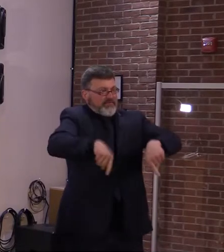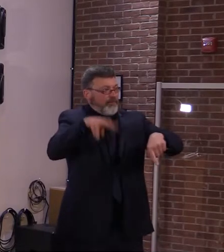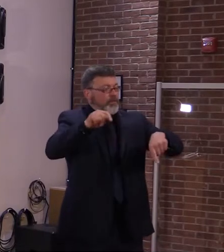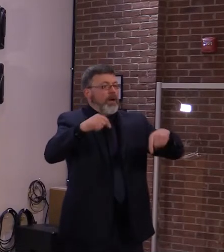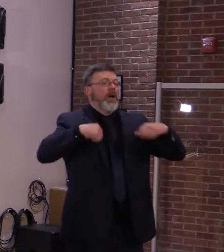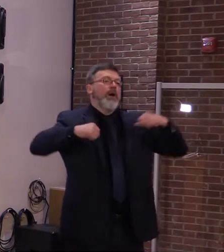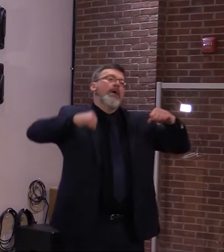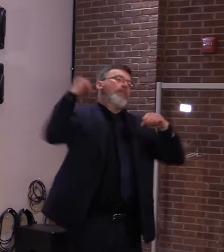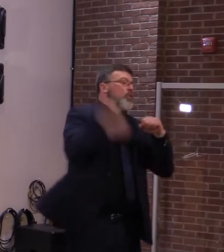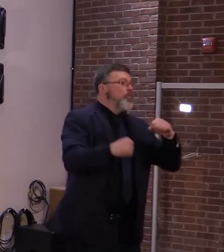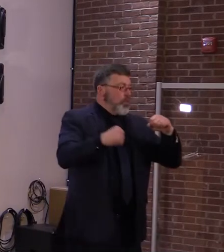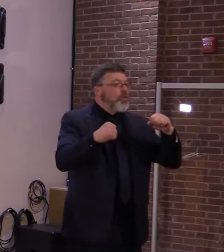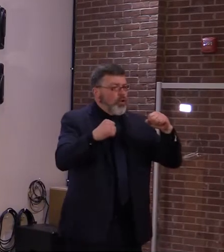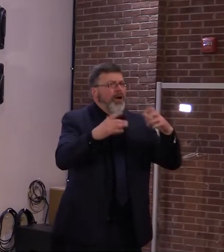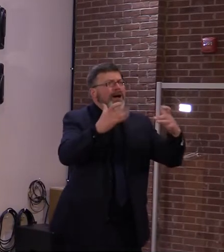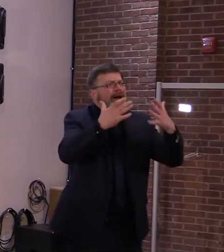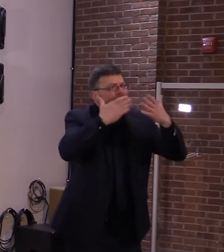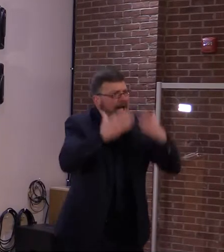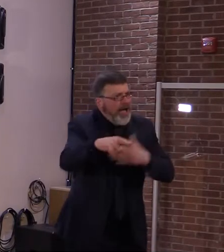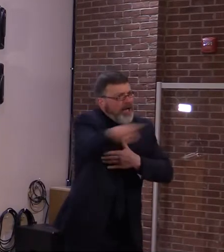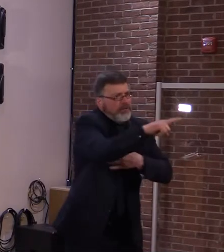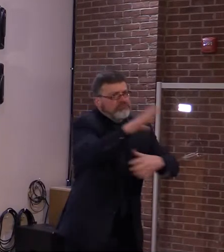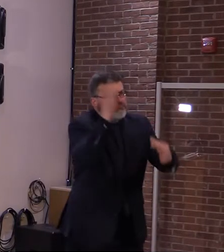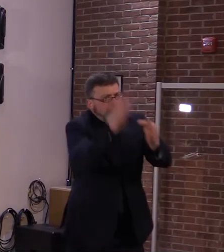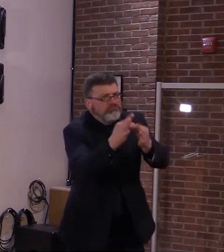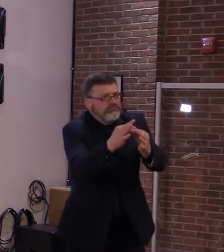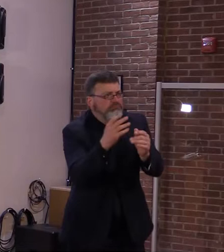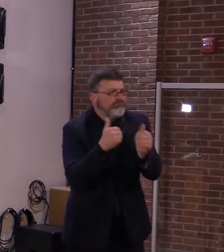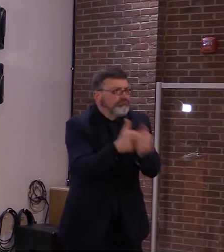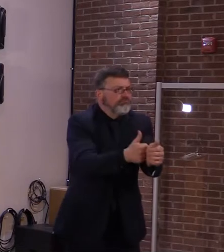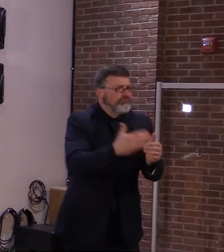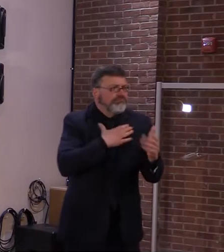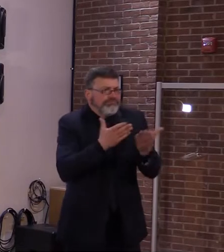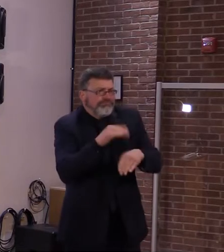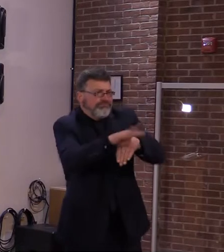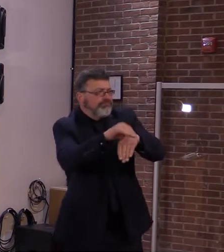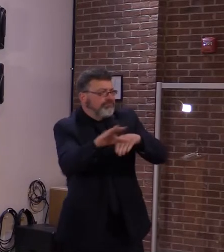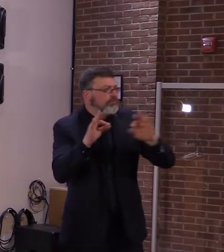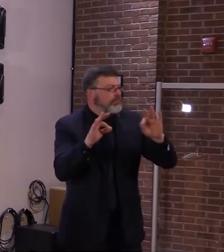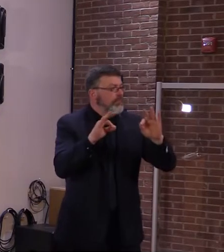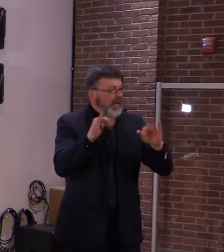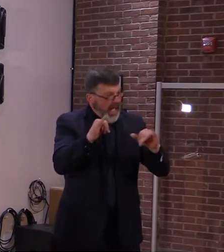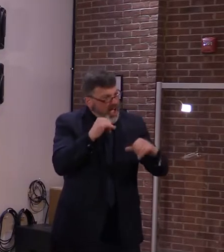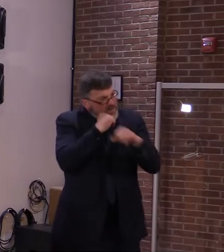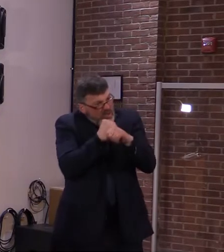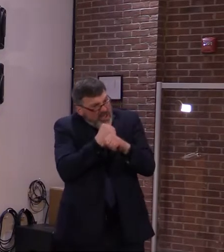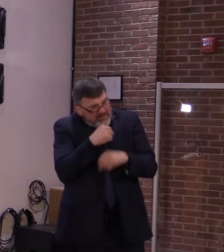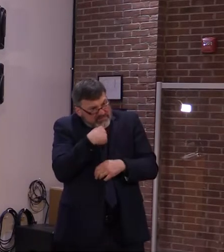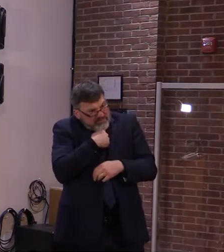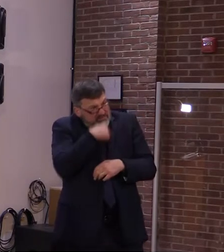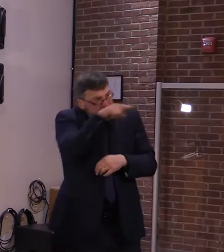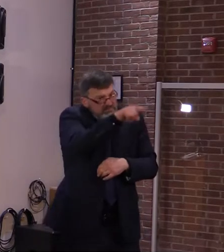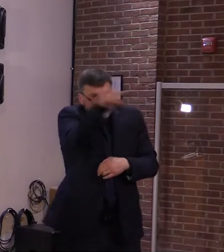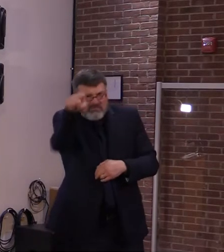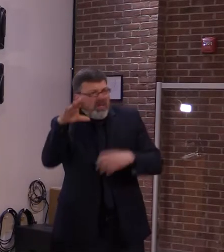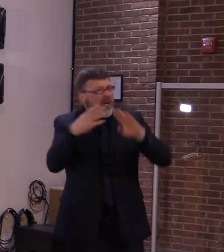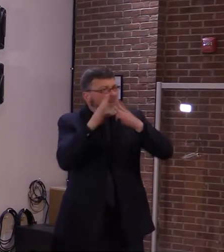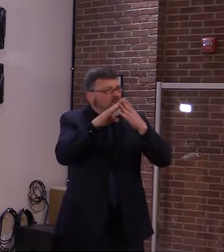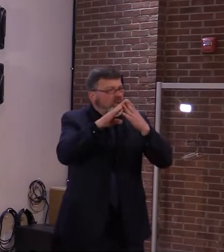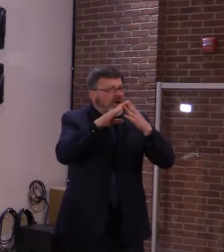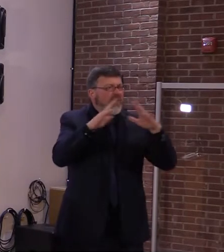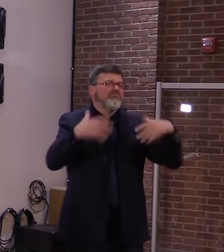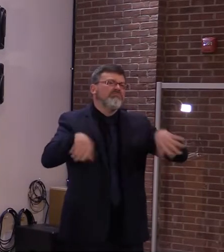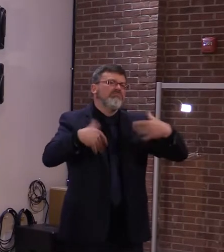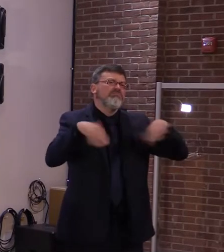every Vermonter who's protecting themselves, their families, and their community. As I've noted before, we are now at the time